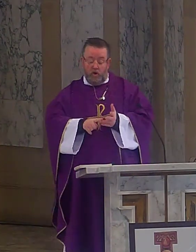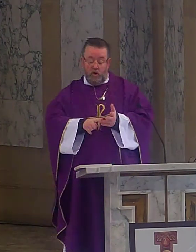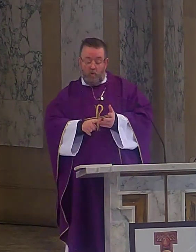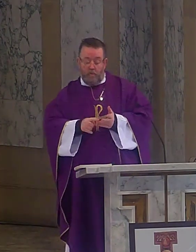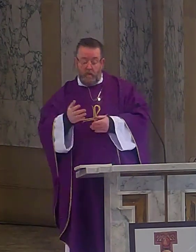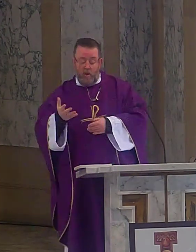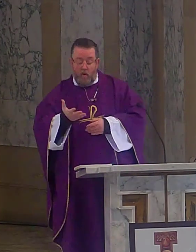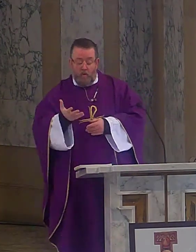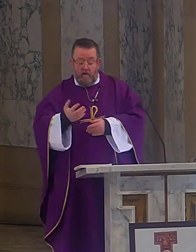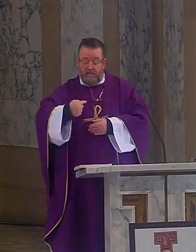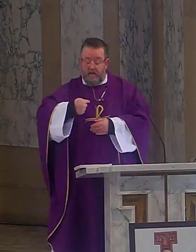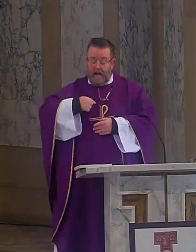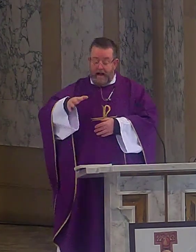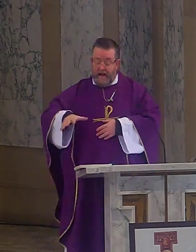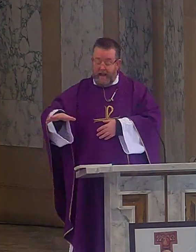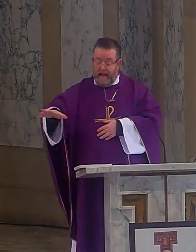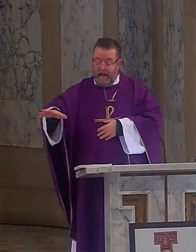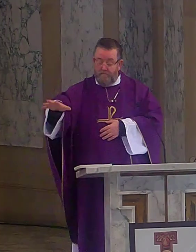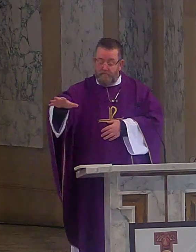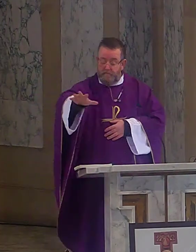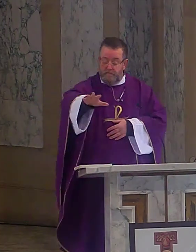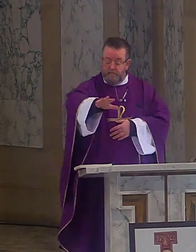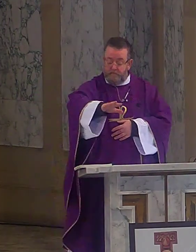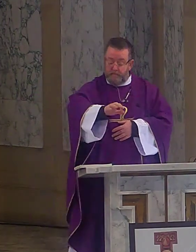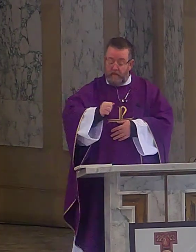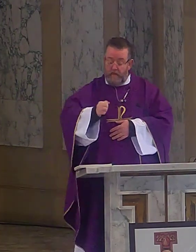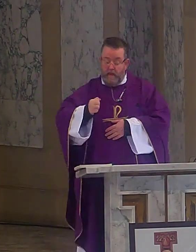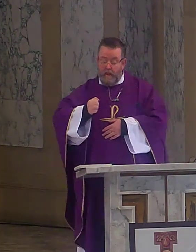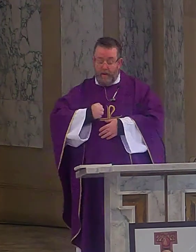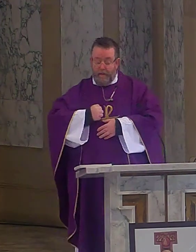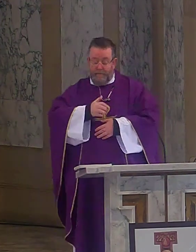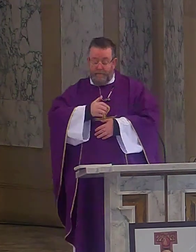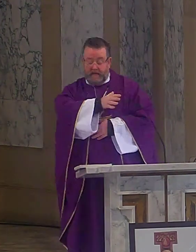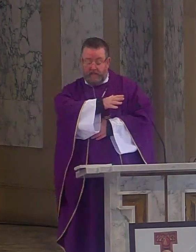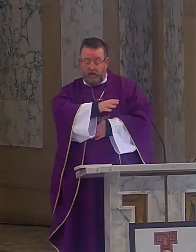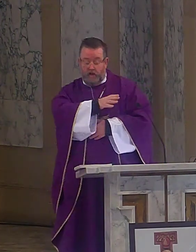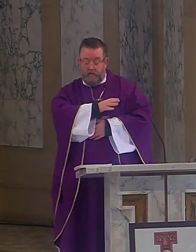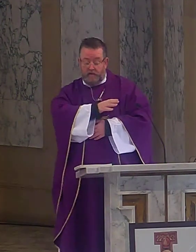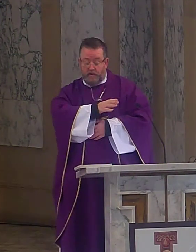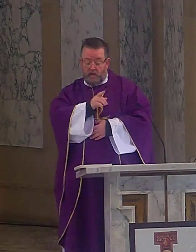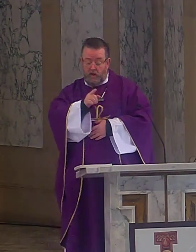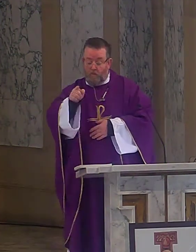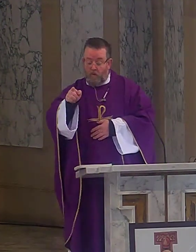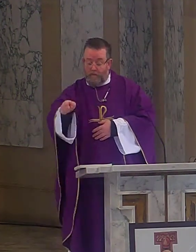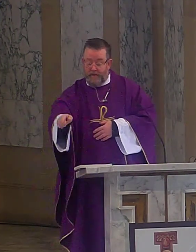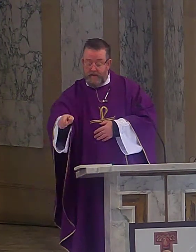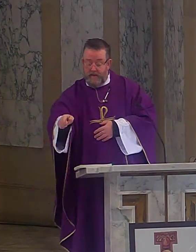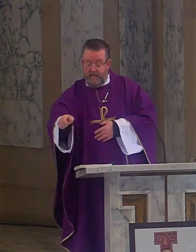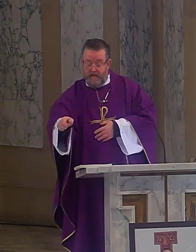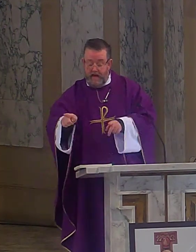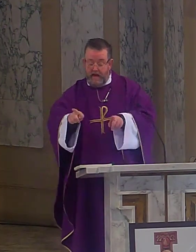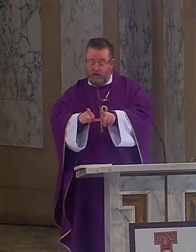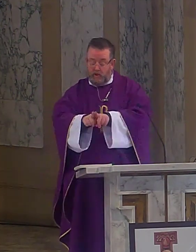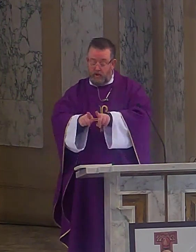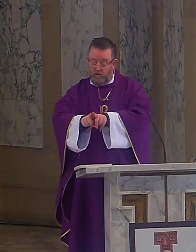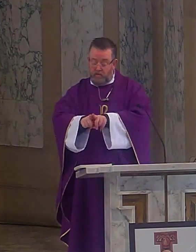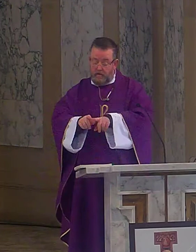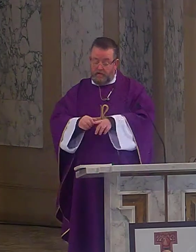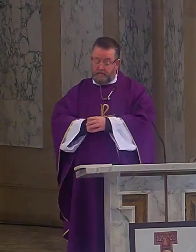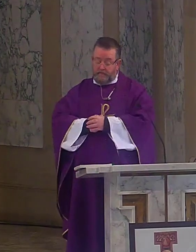so wherever i am my servants will be there